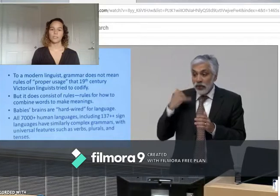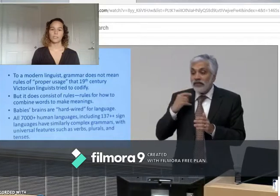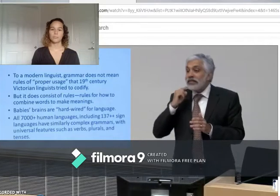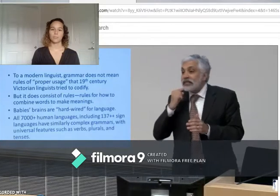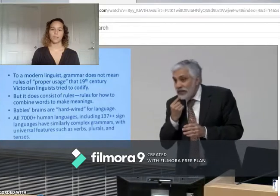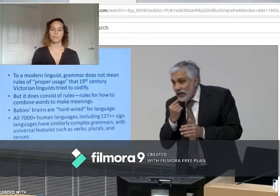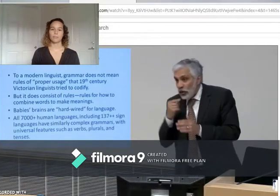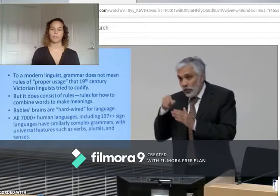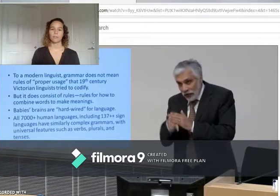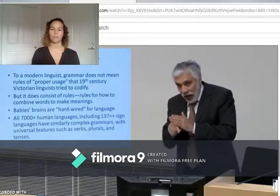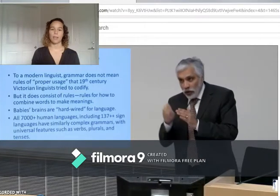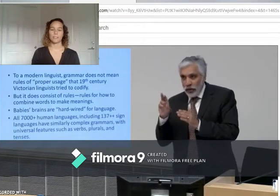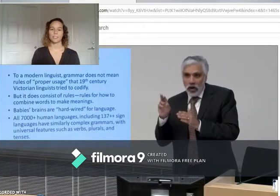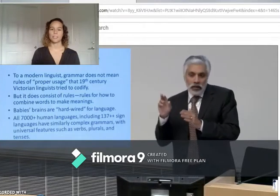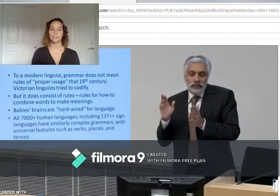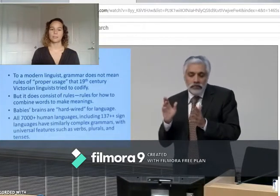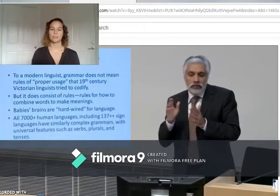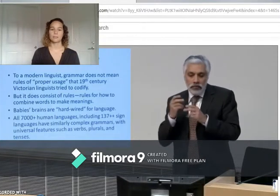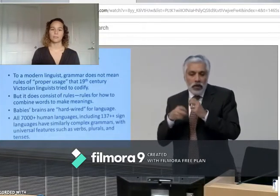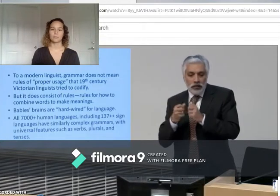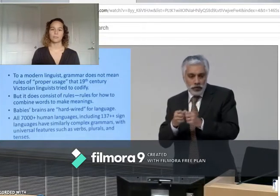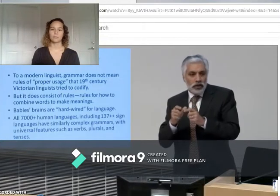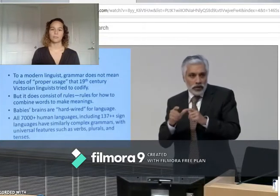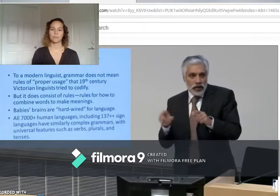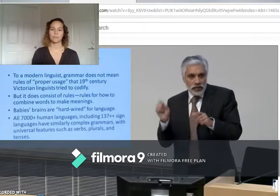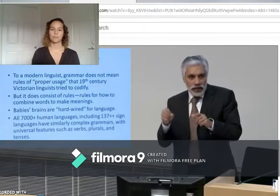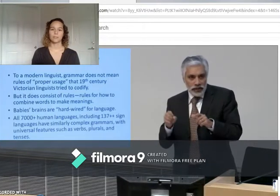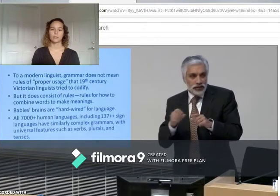Most of us can communicate effortlessly.